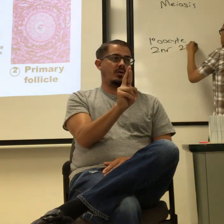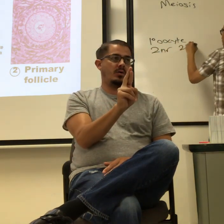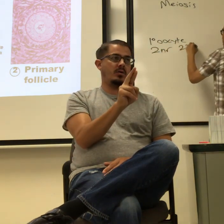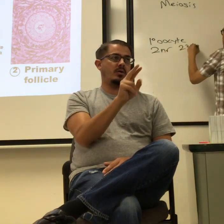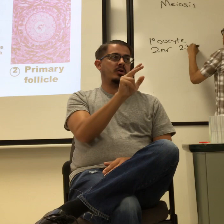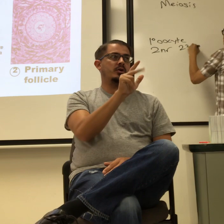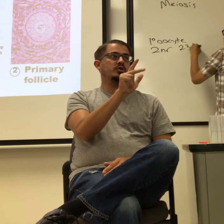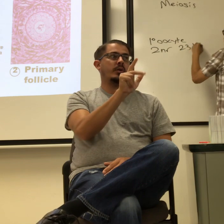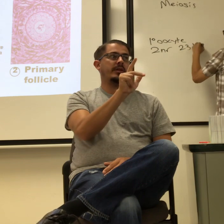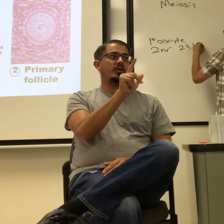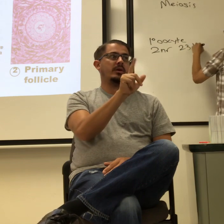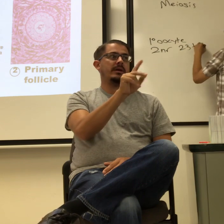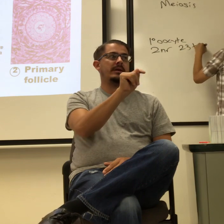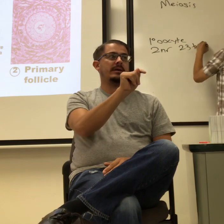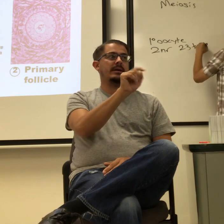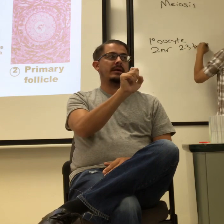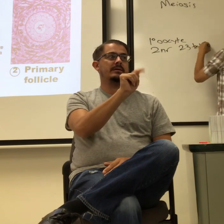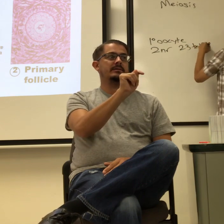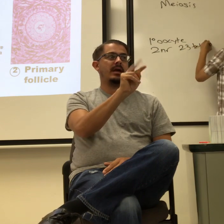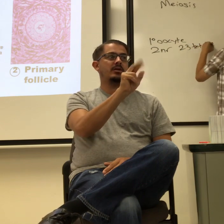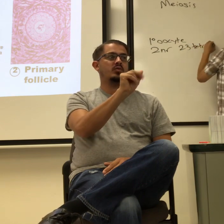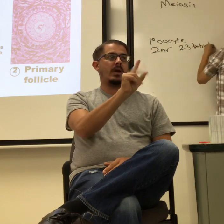23 tetrads,